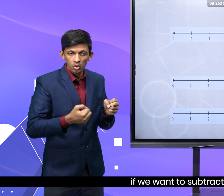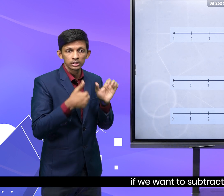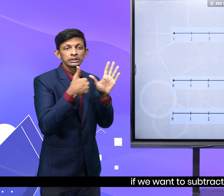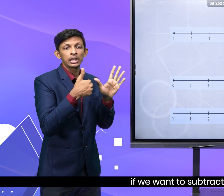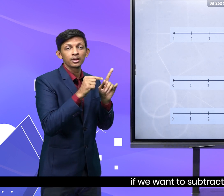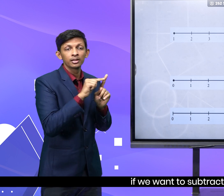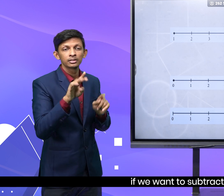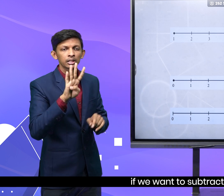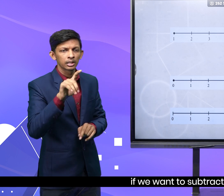6 from 4?